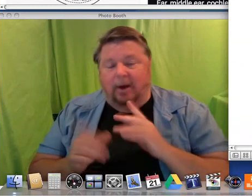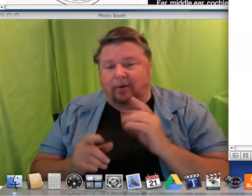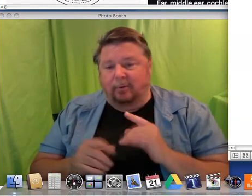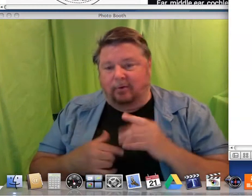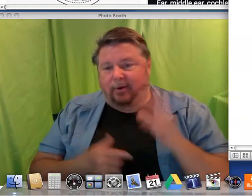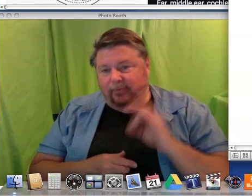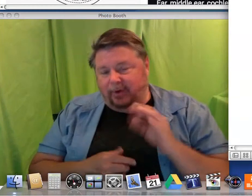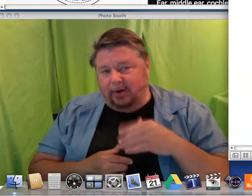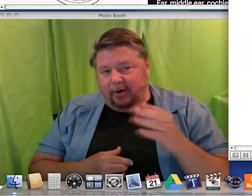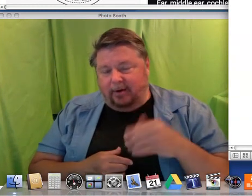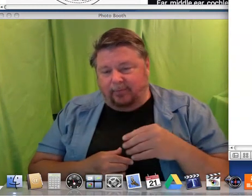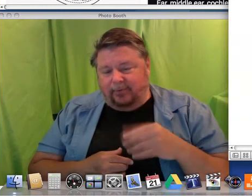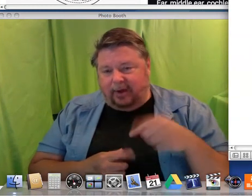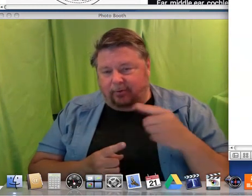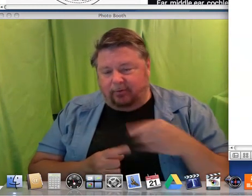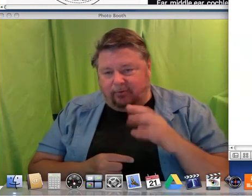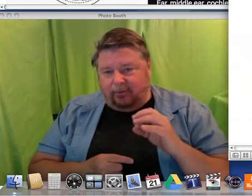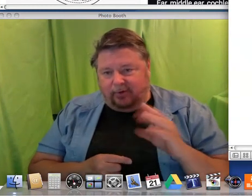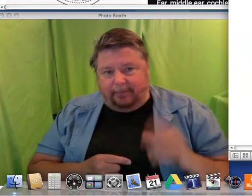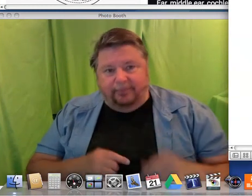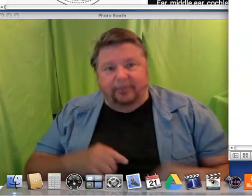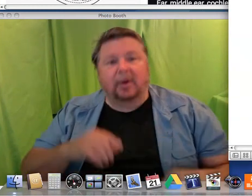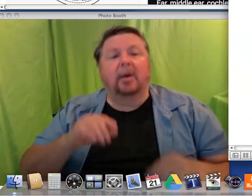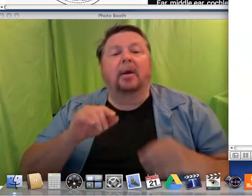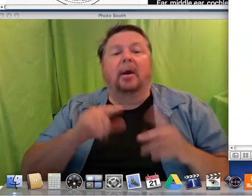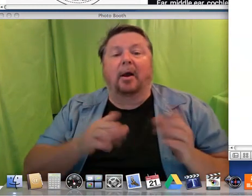not decibels, cycles, frequency.